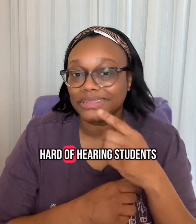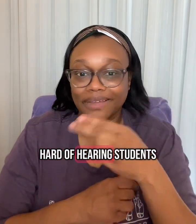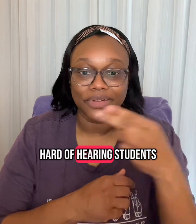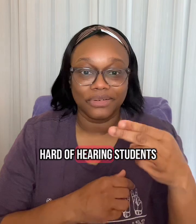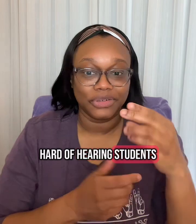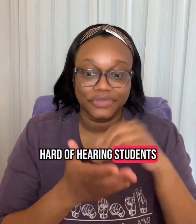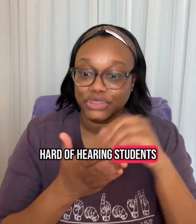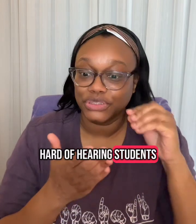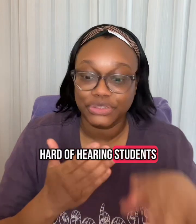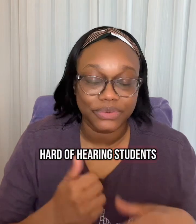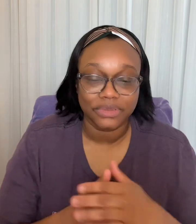hearing students.